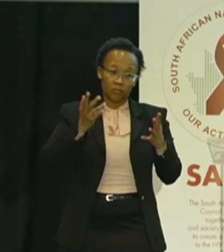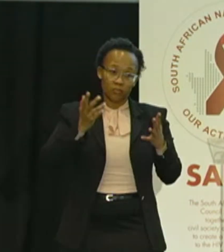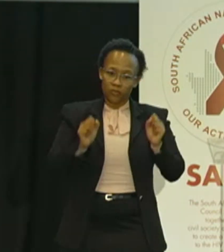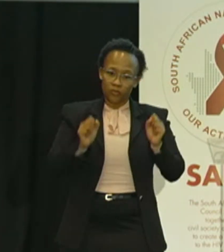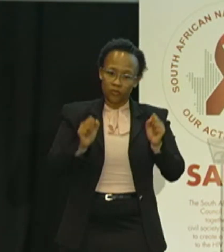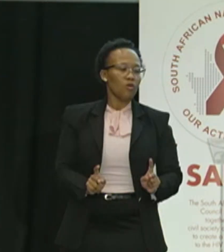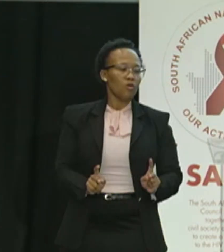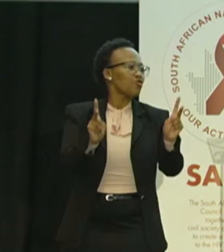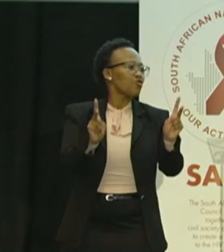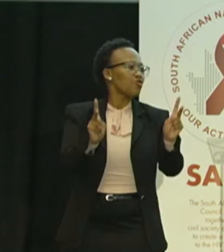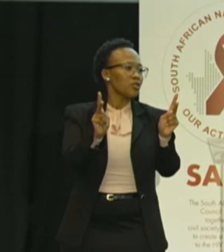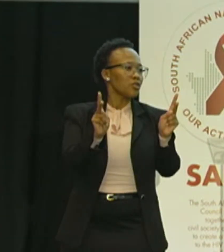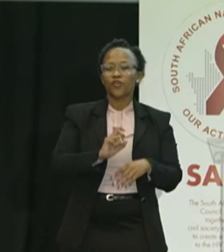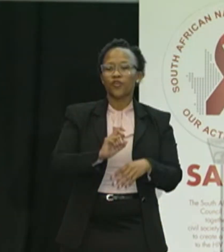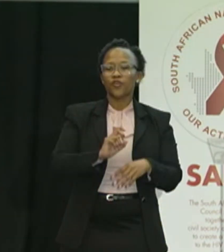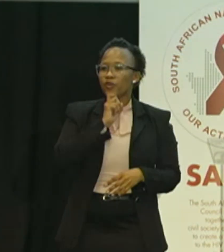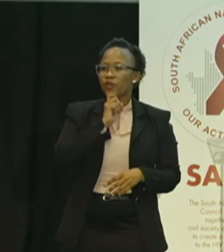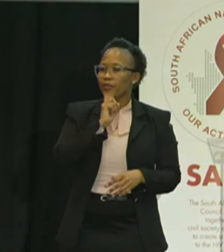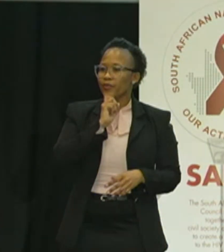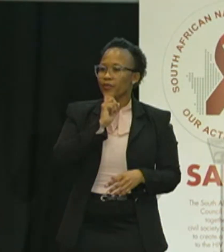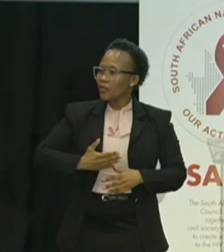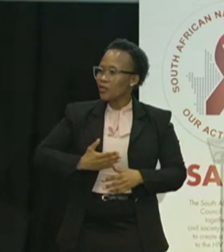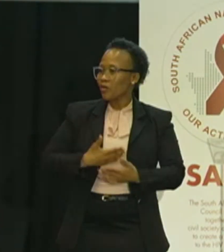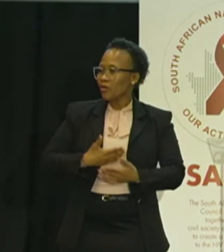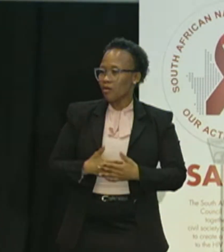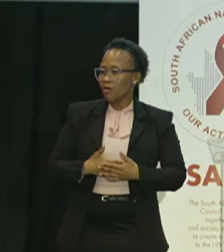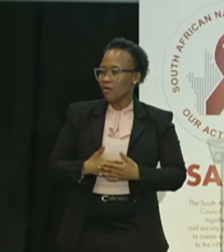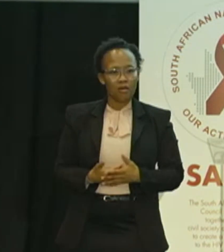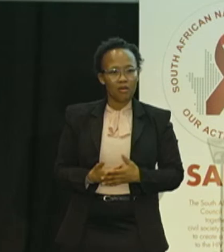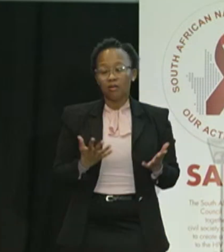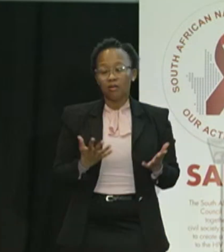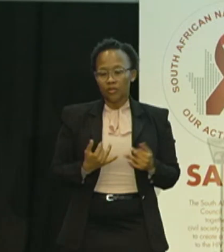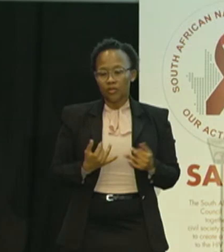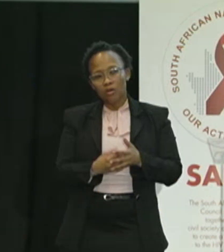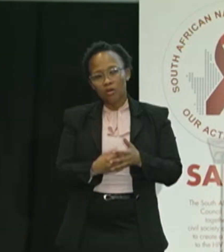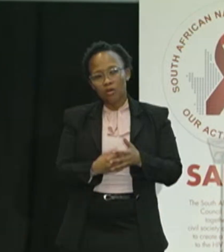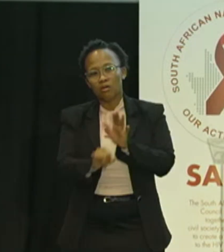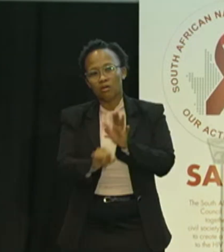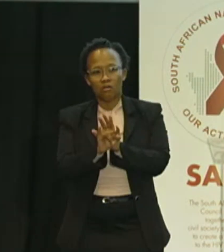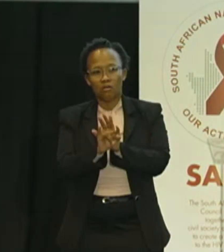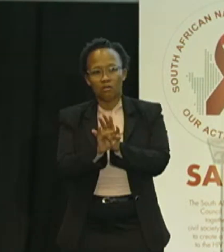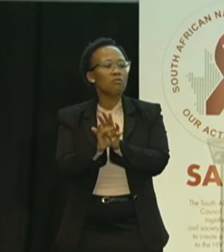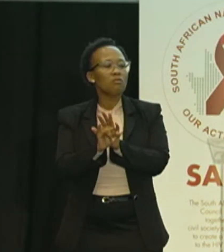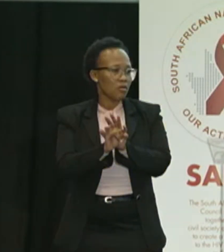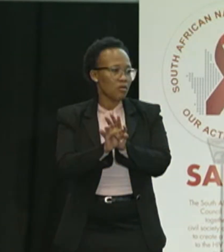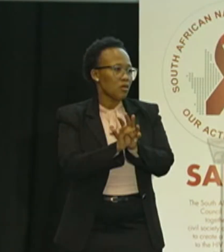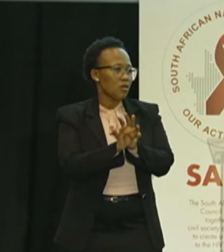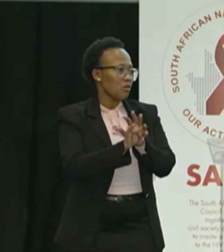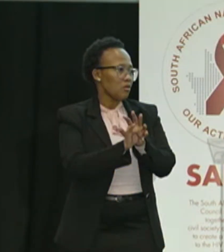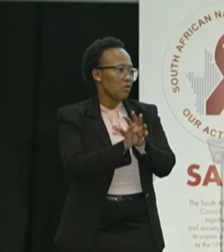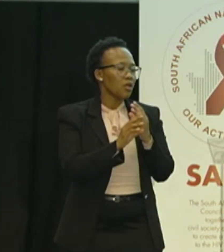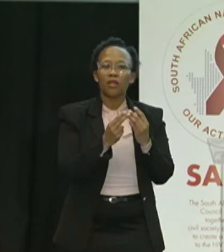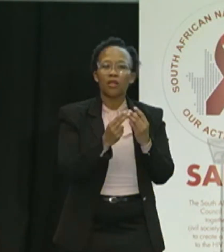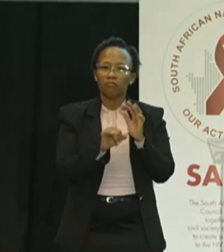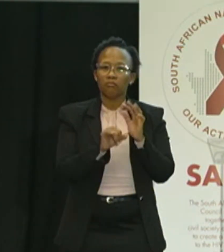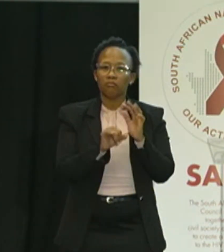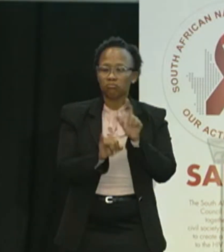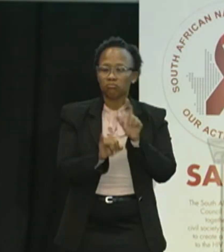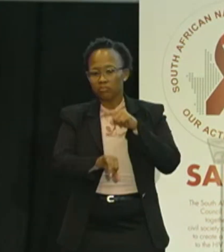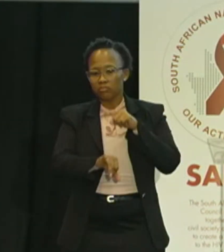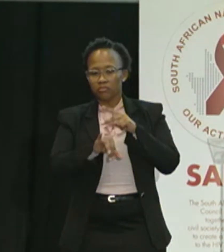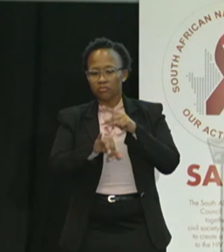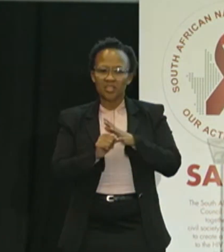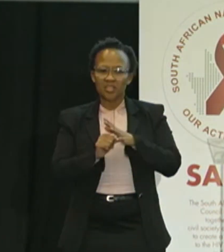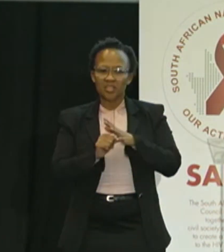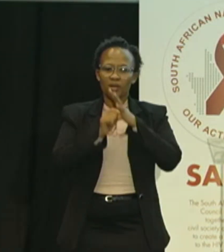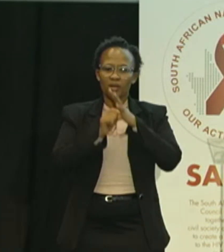this summit to identify what are the key things, what are the low-hanging fruits that we can really